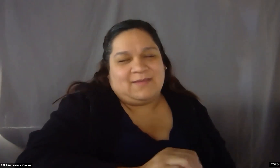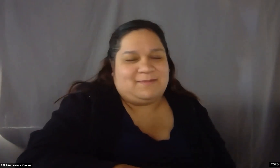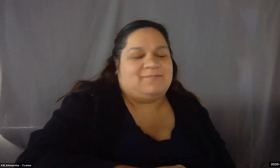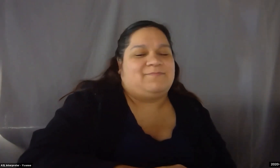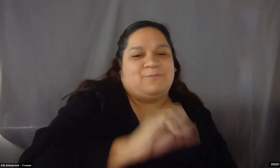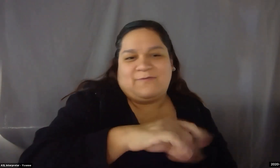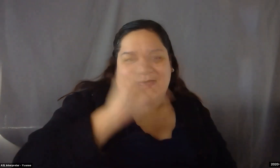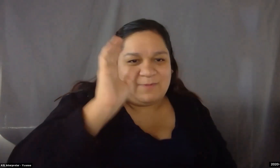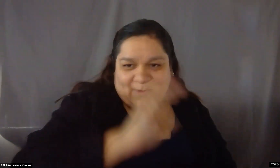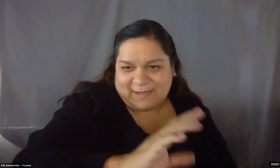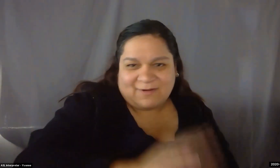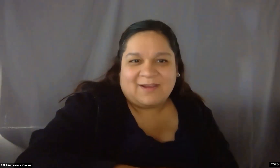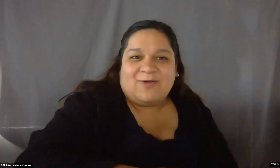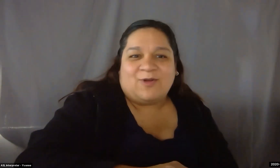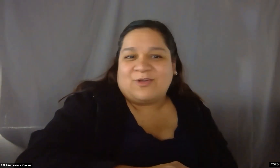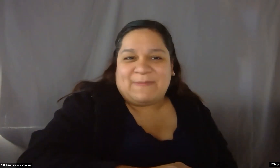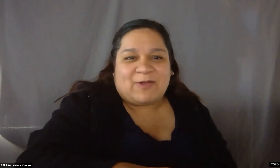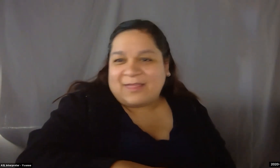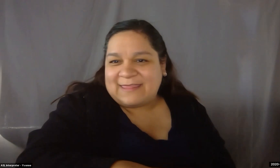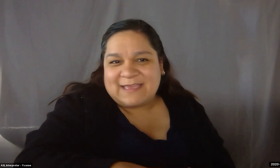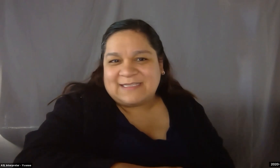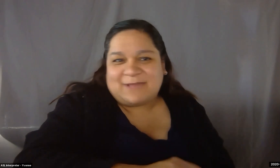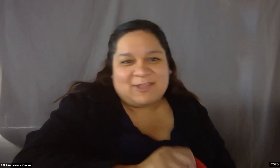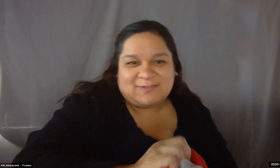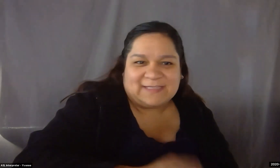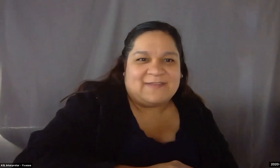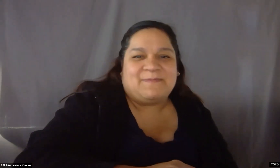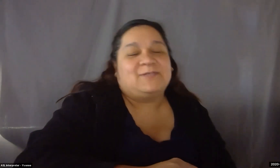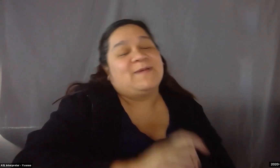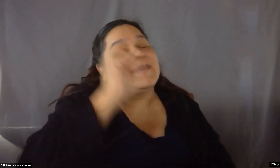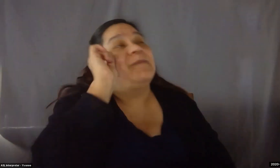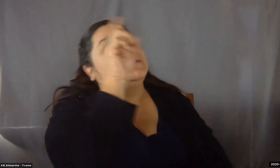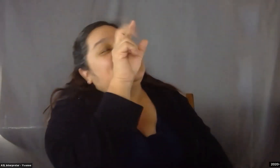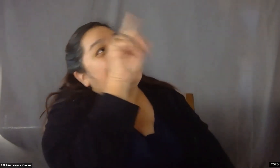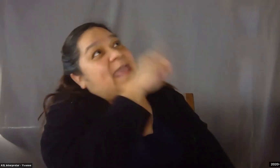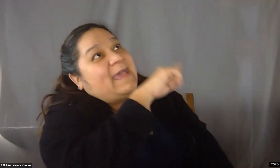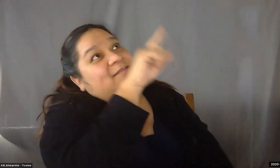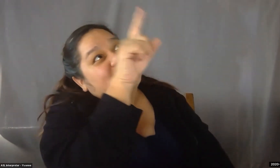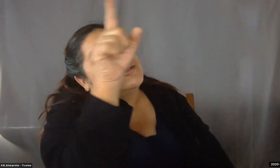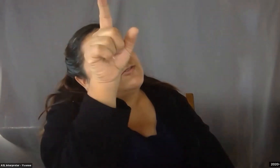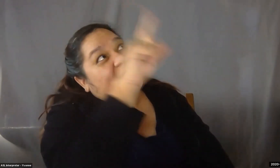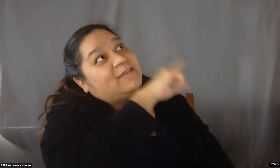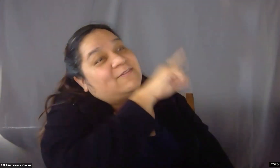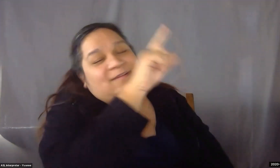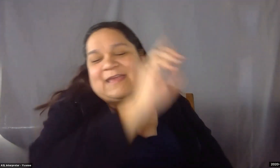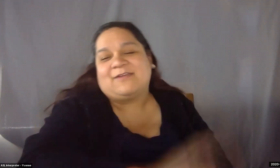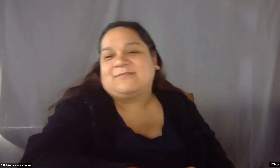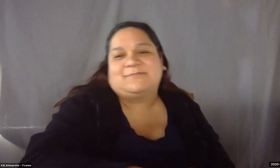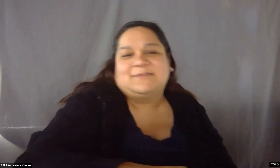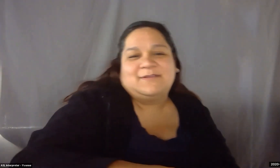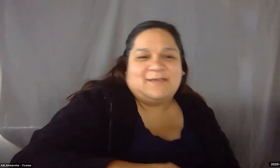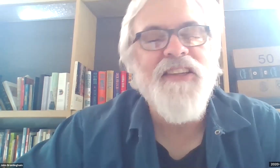kill them and move them or whatever. The creepy crawling things, I'm not huge fans of them, but to wake up and see the ants just crawling, or yeah,